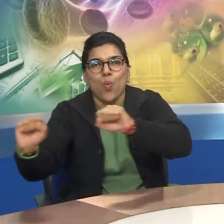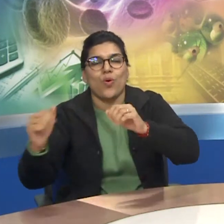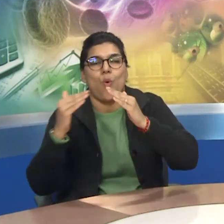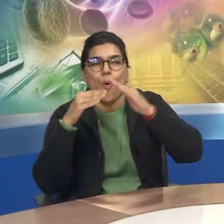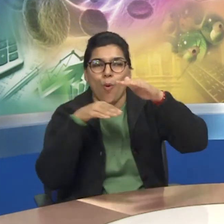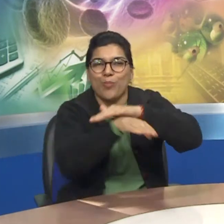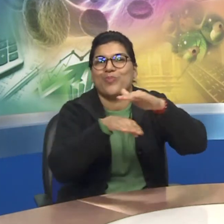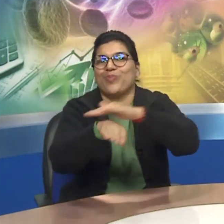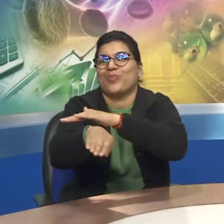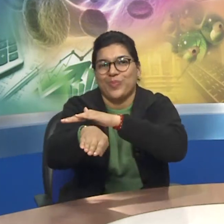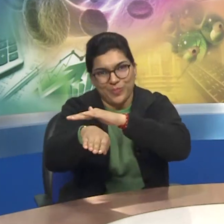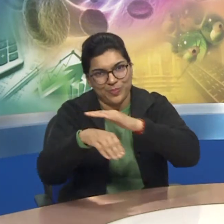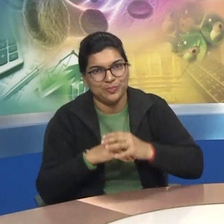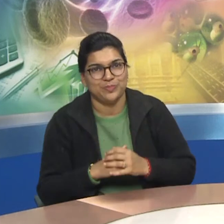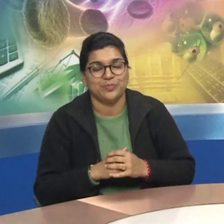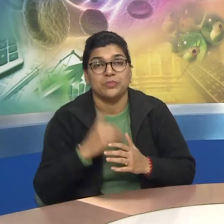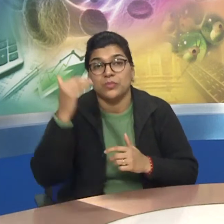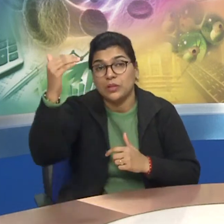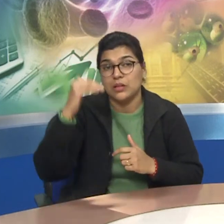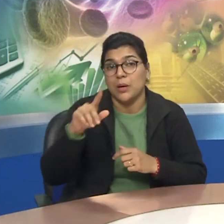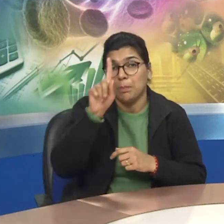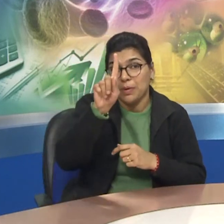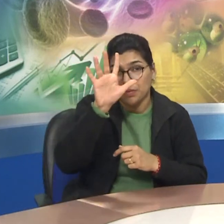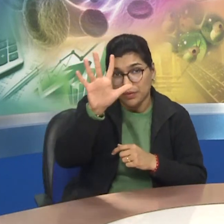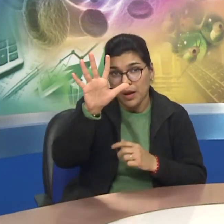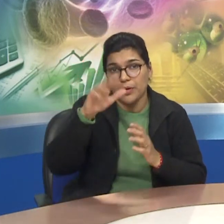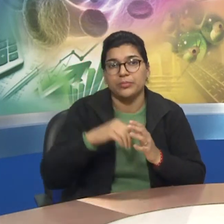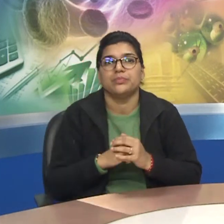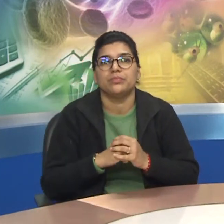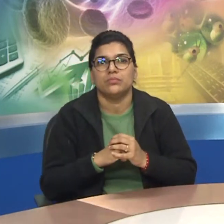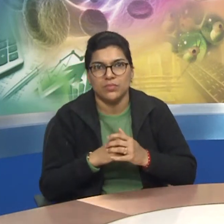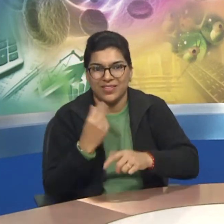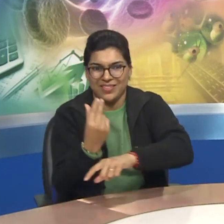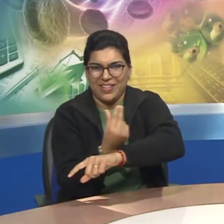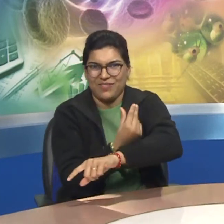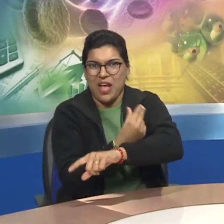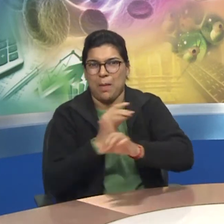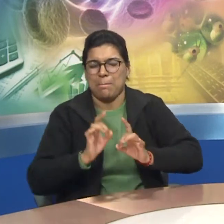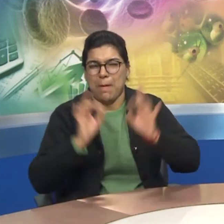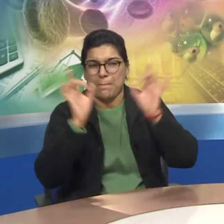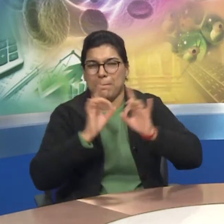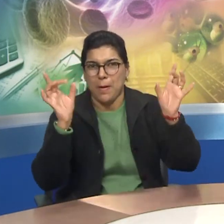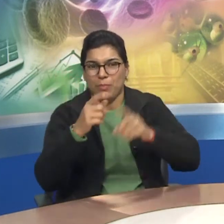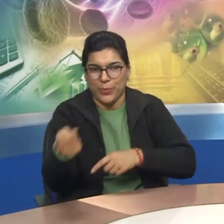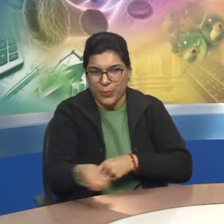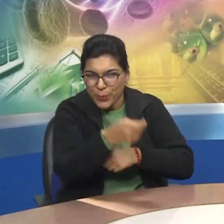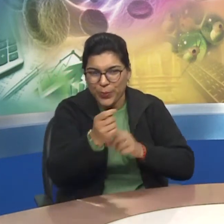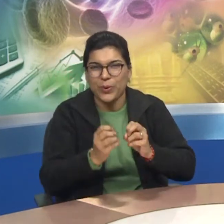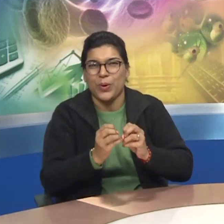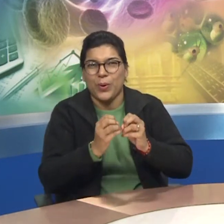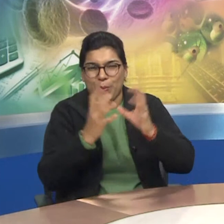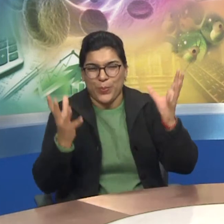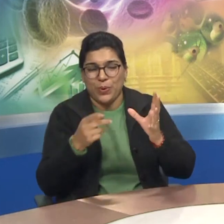Because all this wildlife is useful for human, so we should be careful. Point